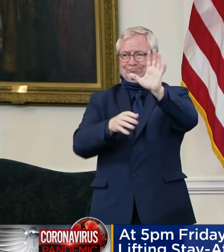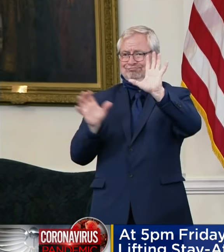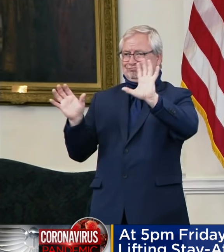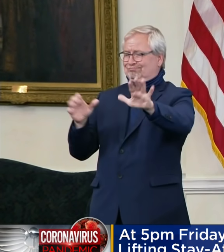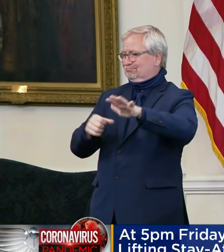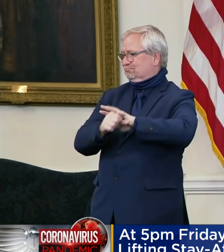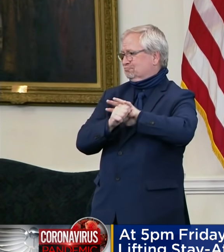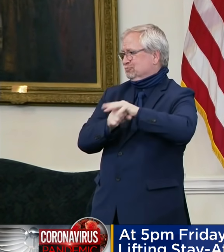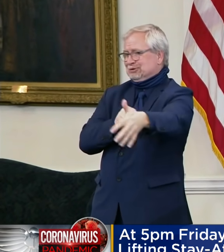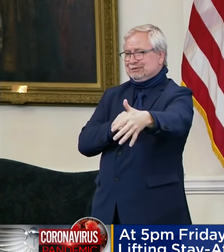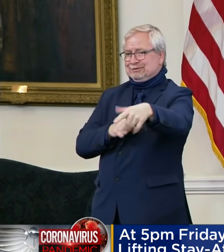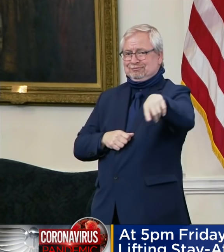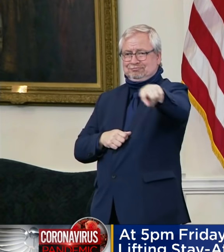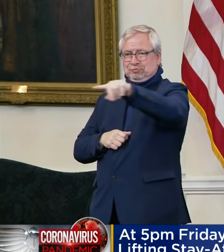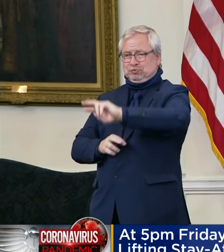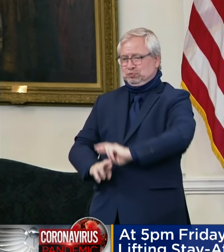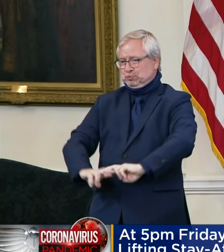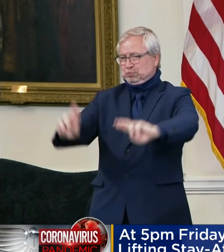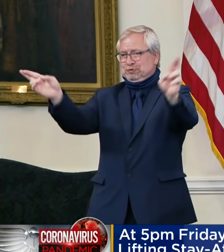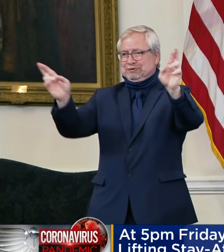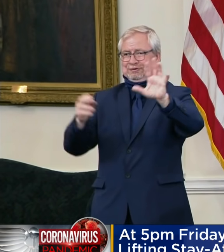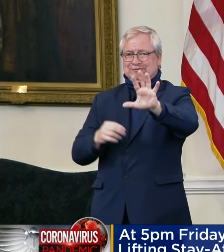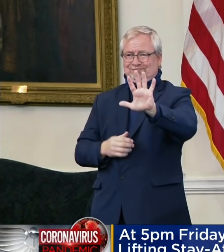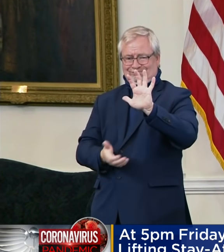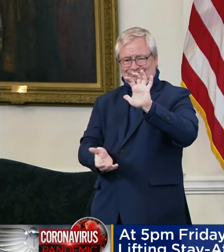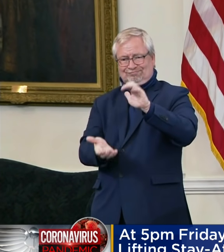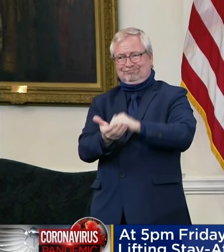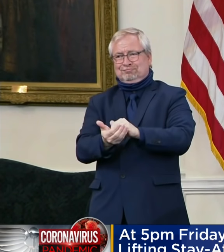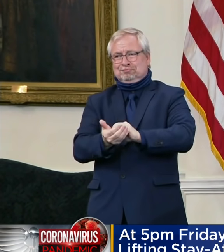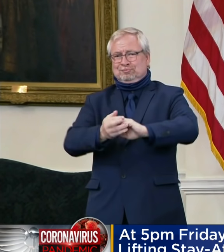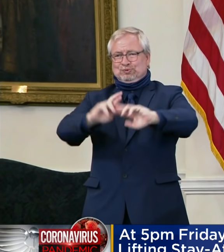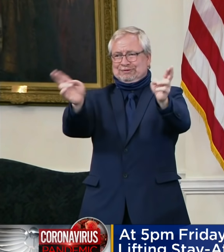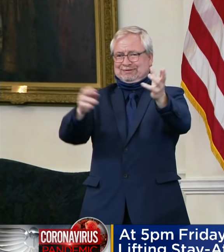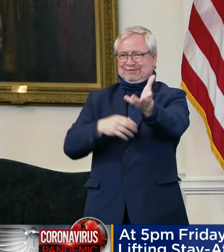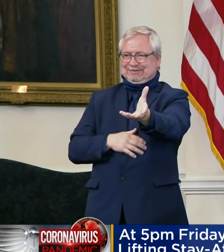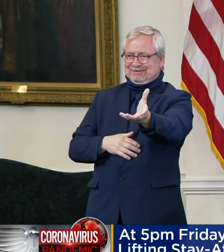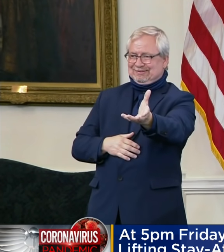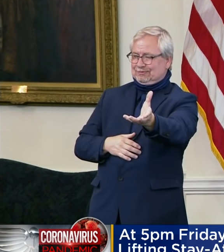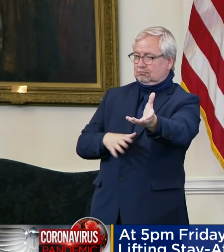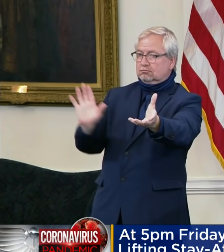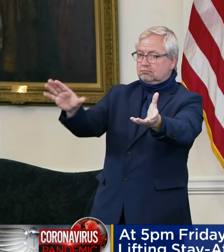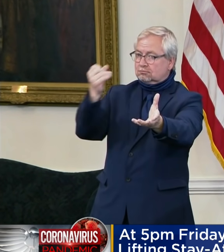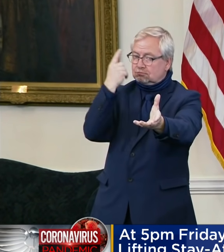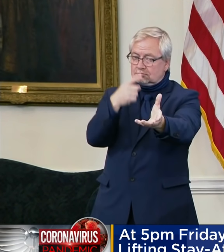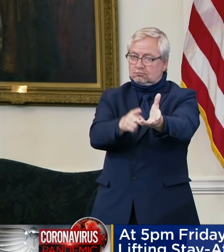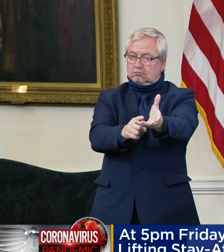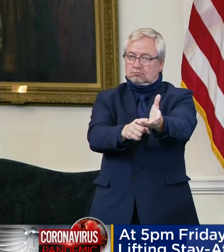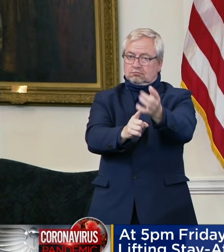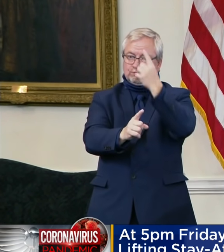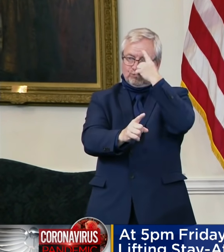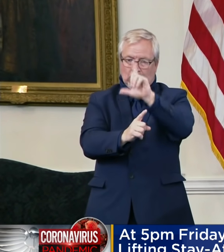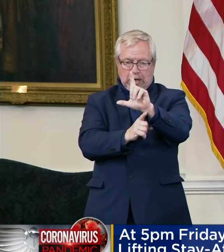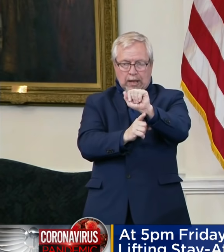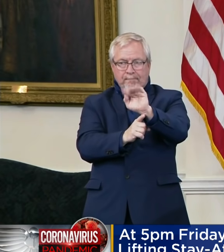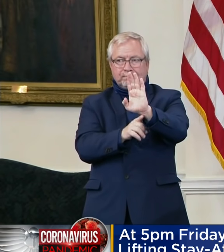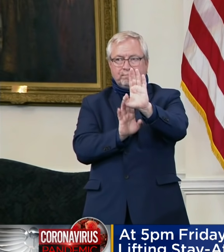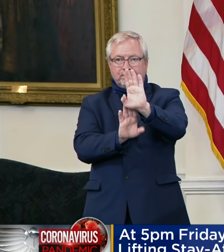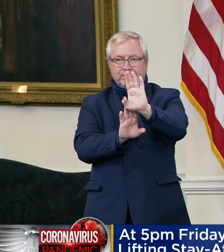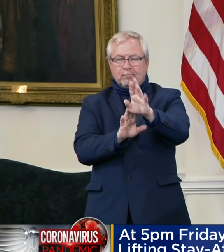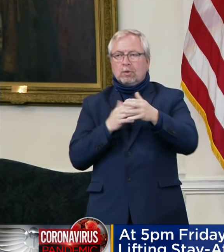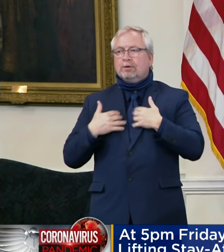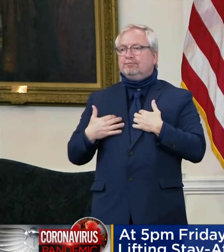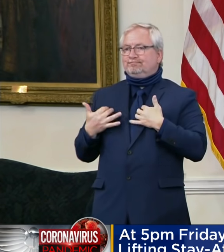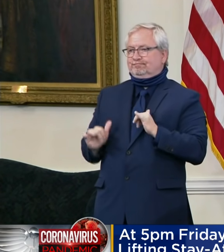announcement, we were able to get 500,000 test kits, but as I announced then, we were very short, as was everybody in the country,